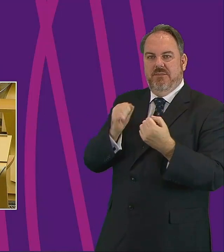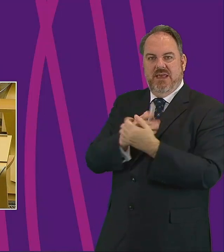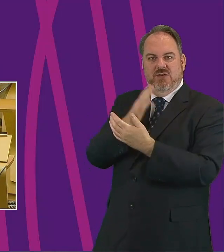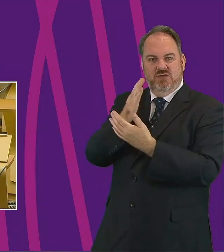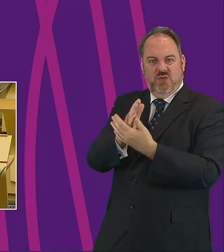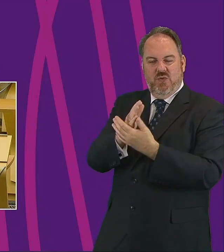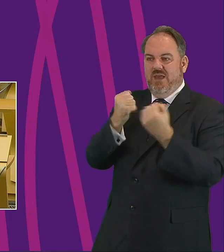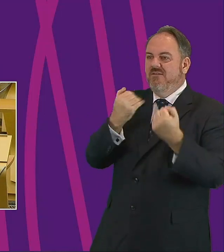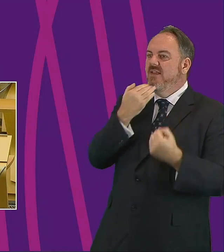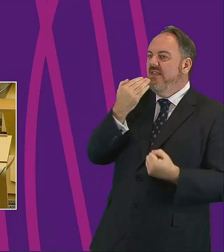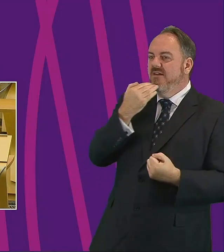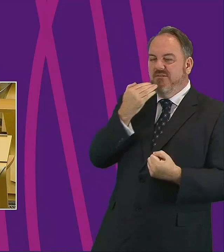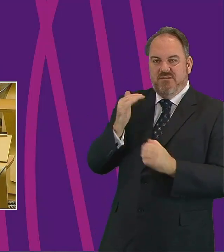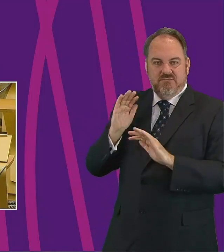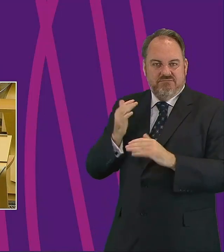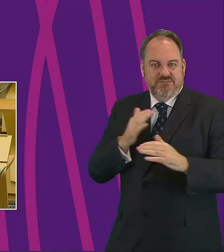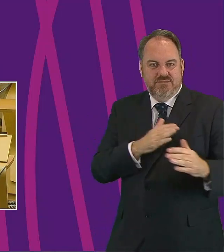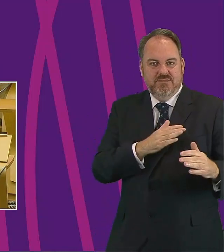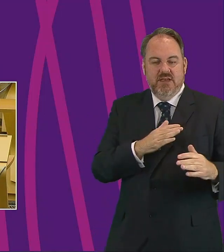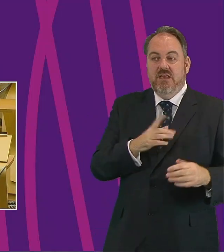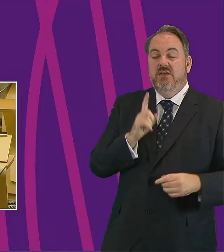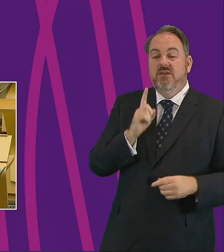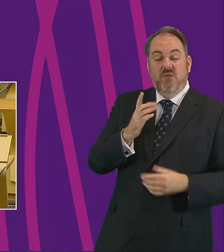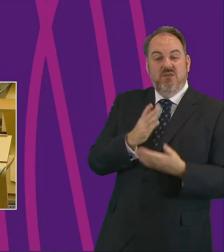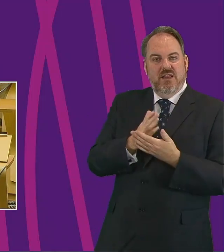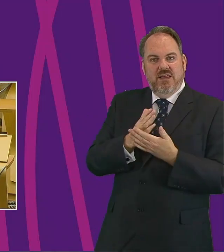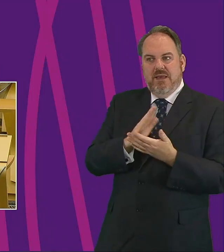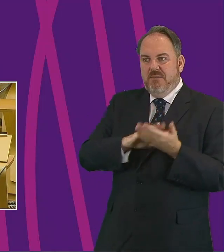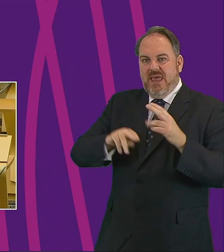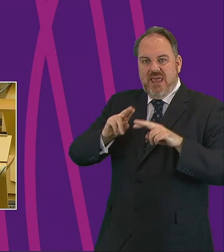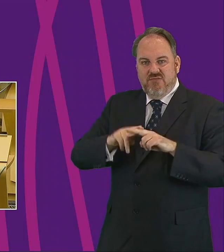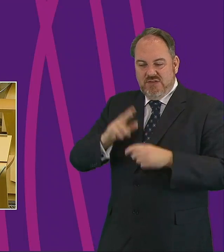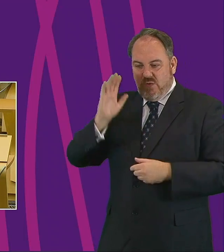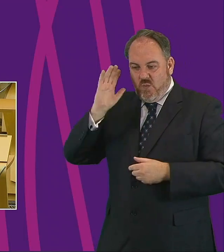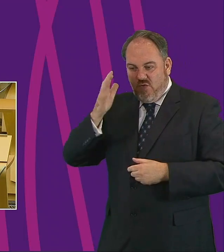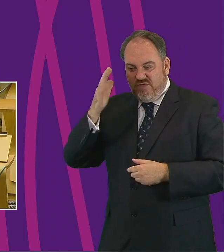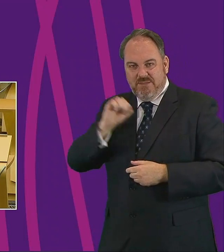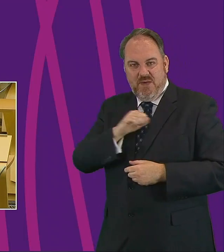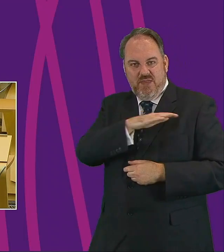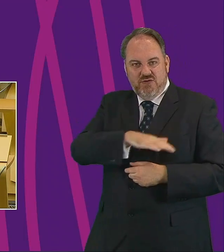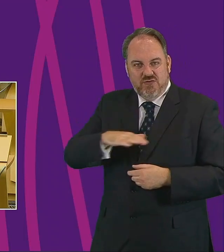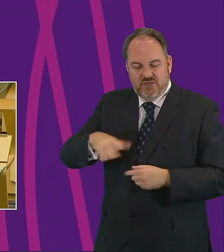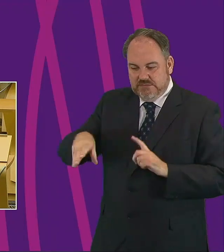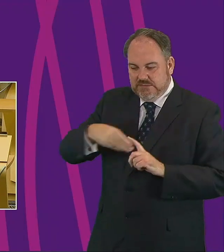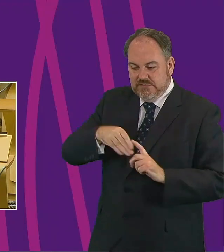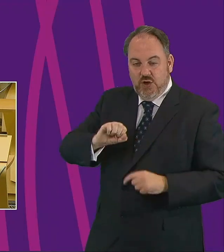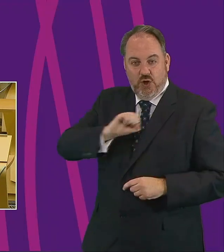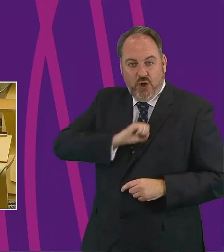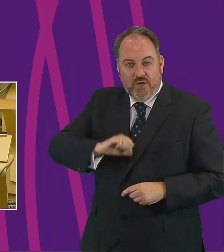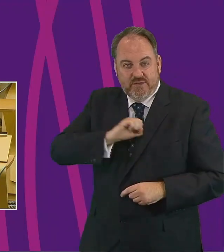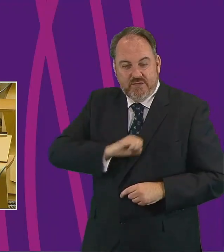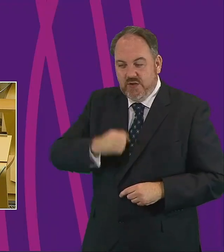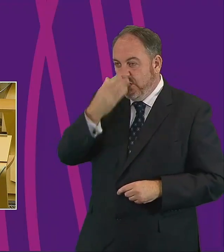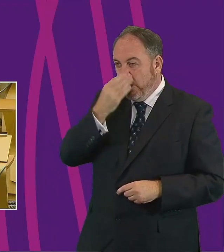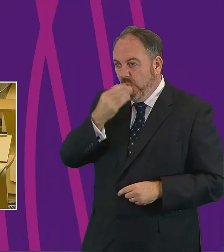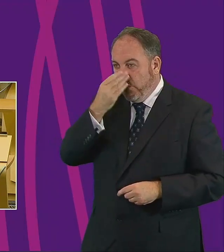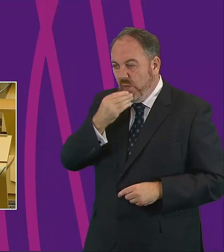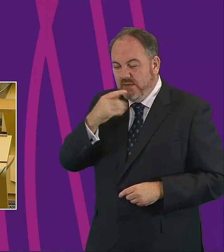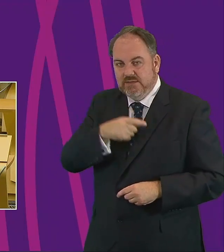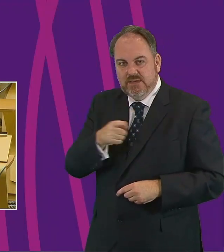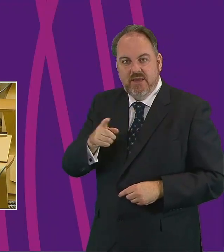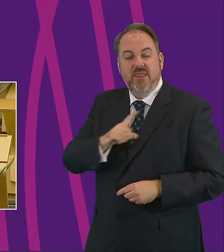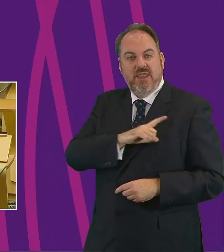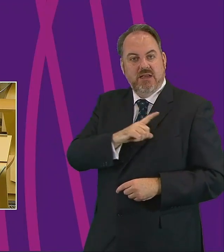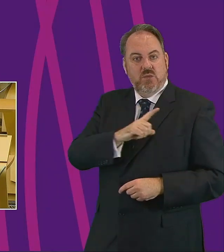much related to concerns that parents understandably have about children with coughs or colds, taking them for testing. That is why